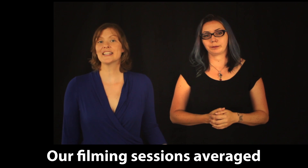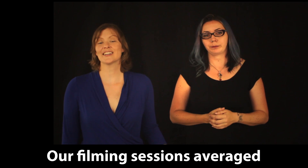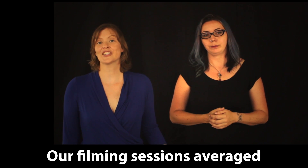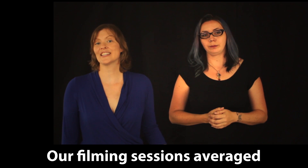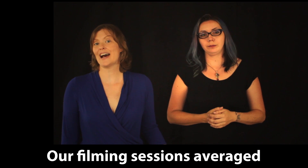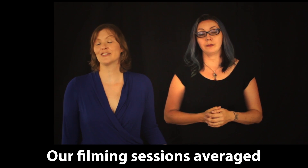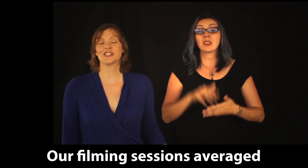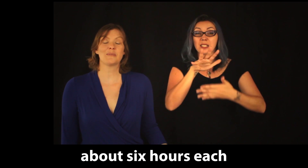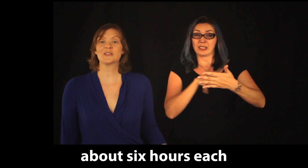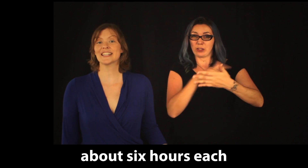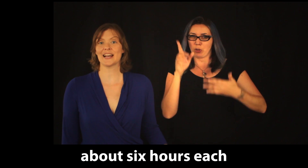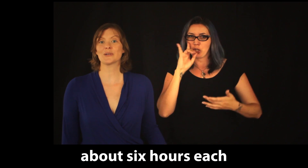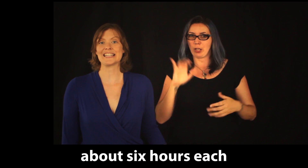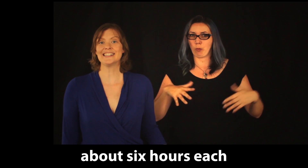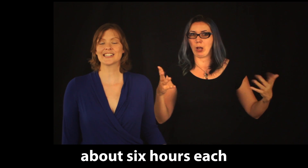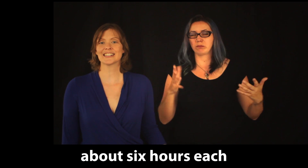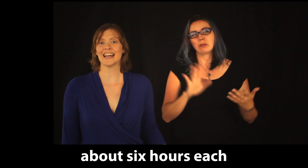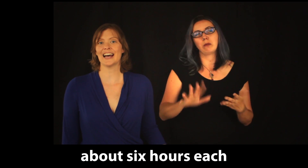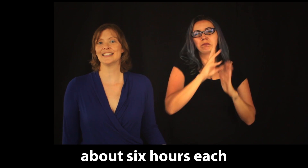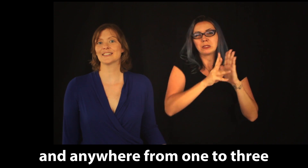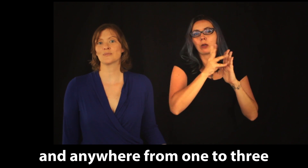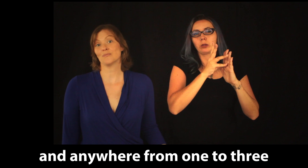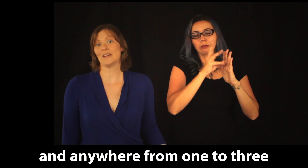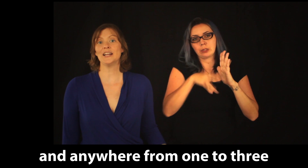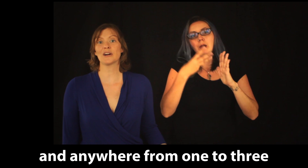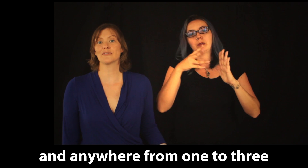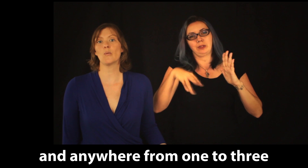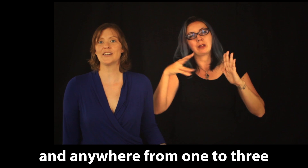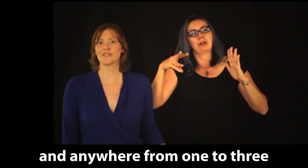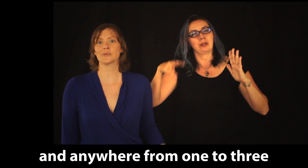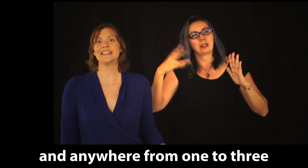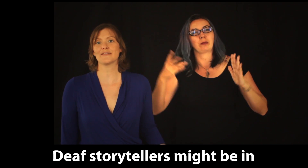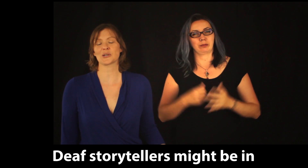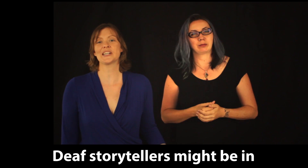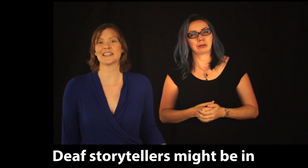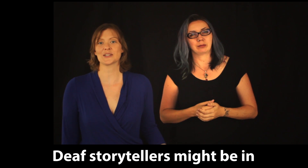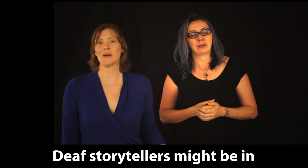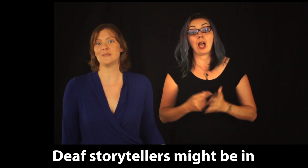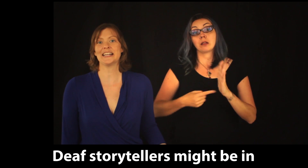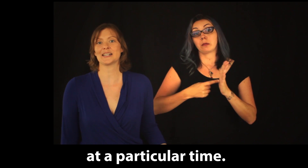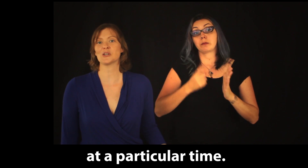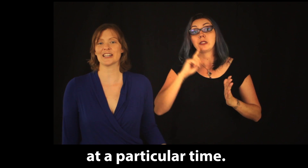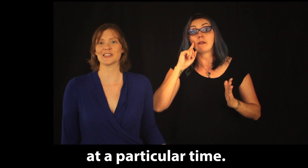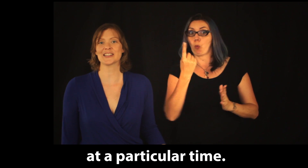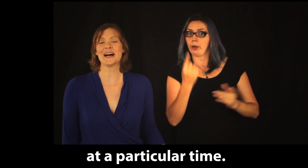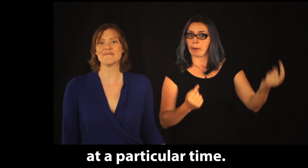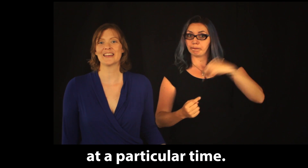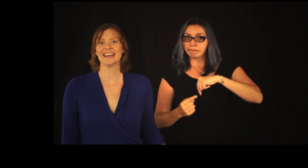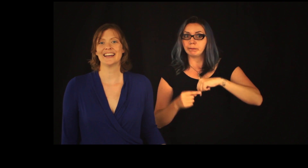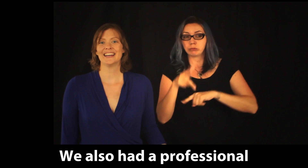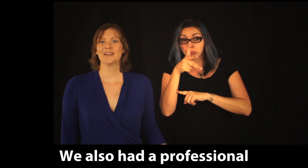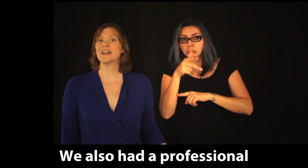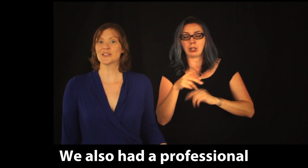Our filming sessions averaged about 6 hours each, and anywhere from 1 to 3 deaf storytellers might be in at a particular